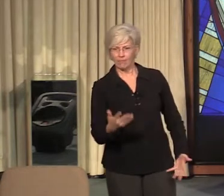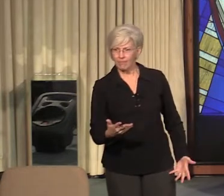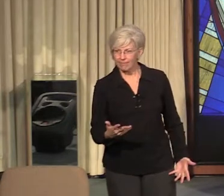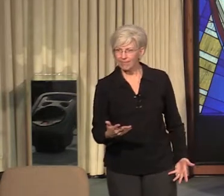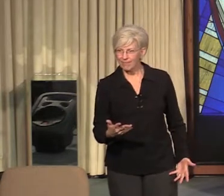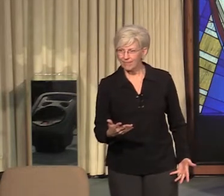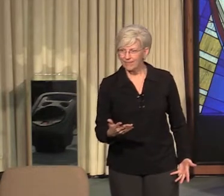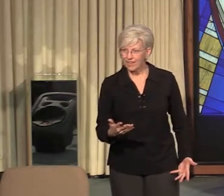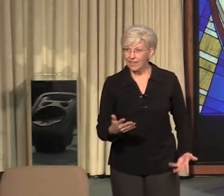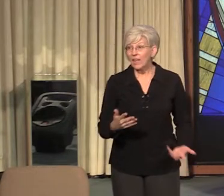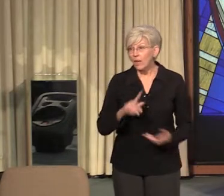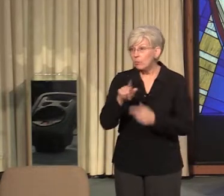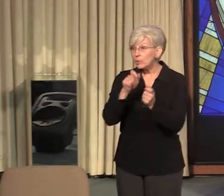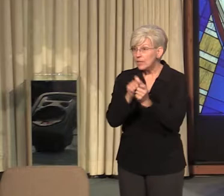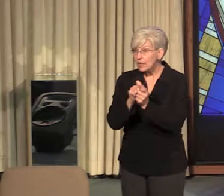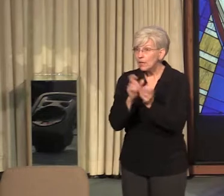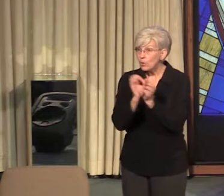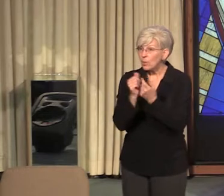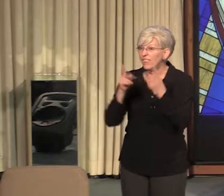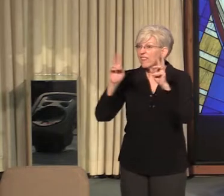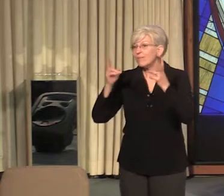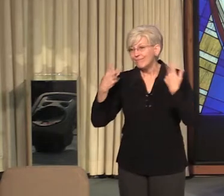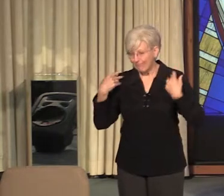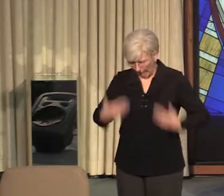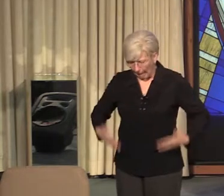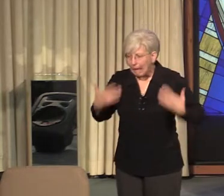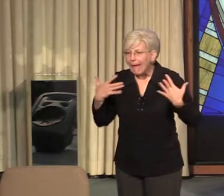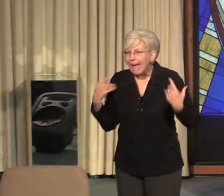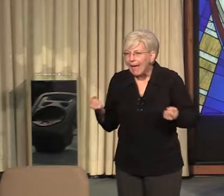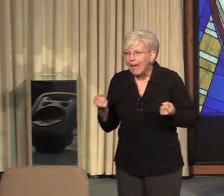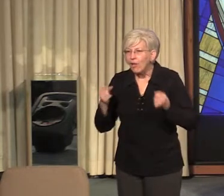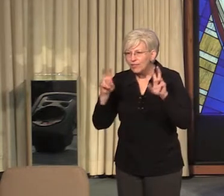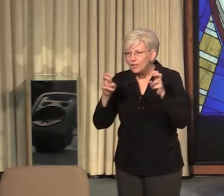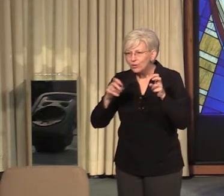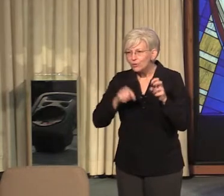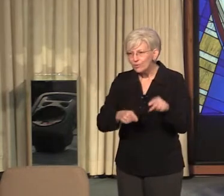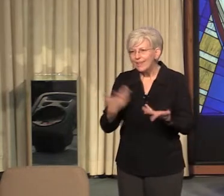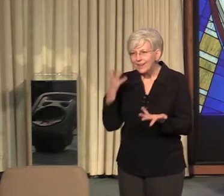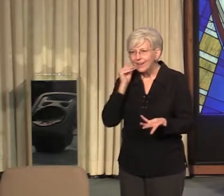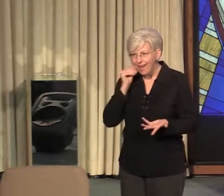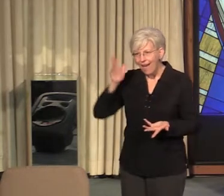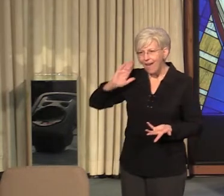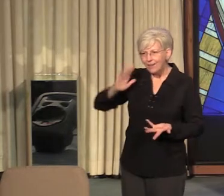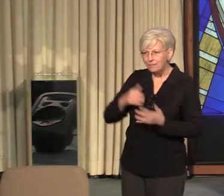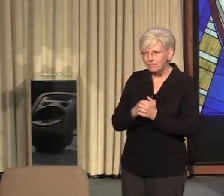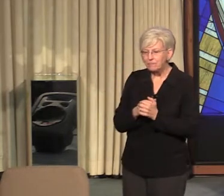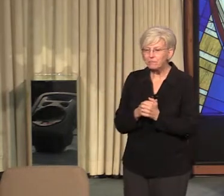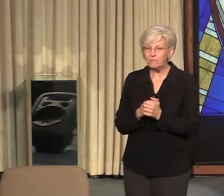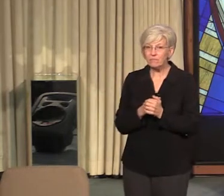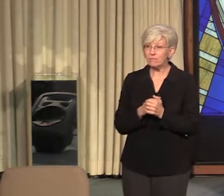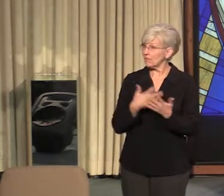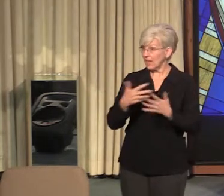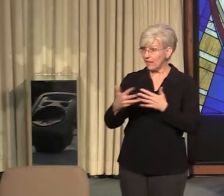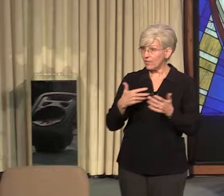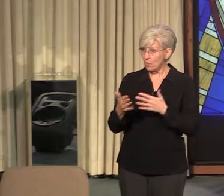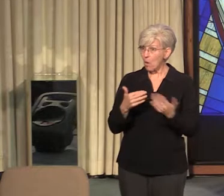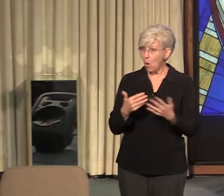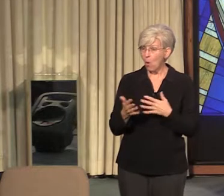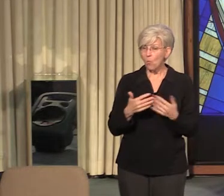particularly with the issues that he had had. And even though they were doing quite well